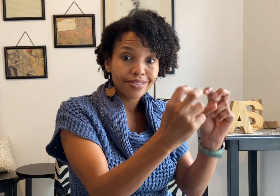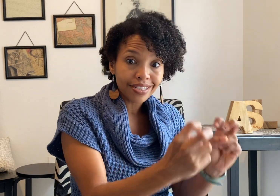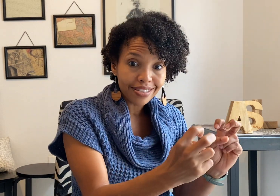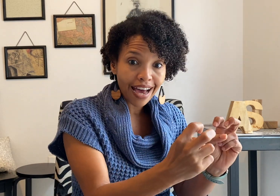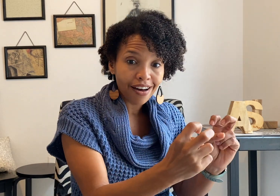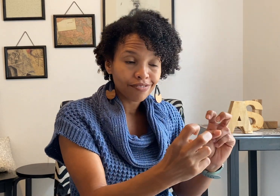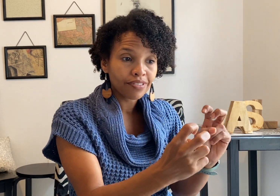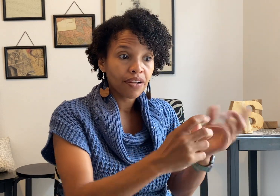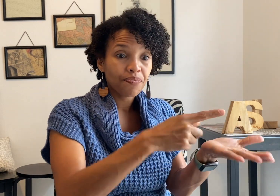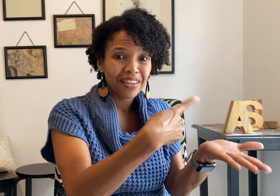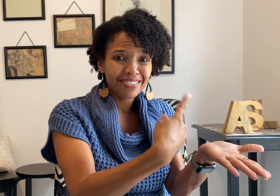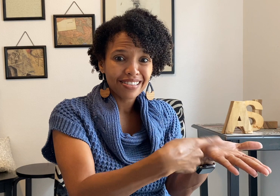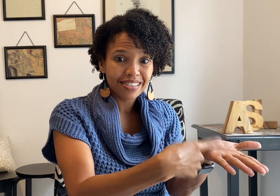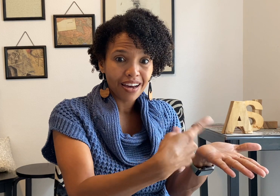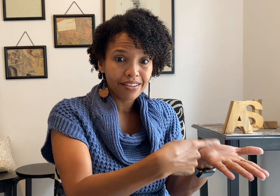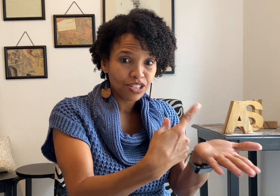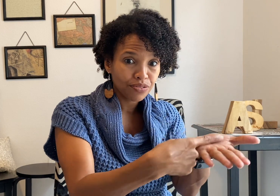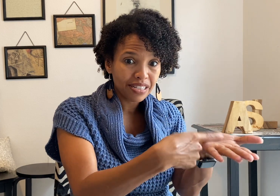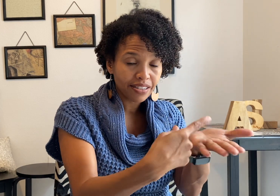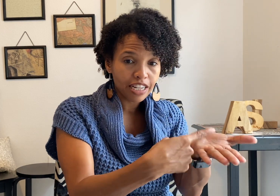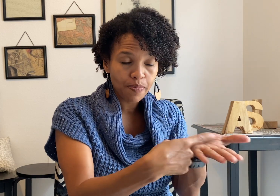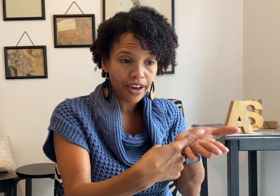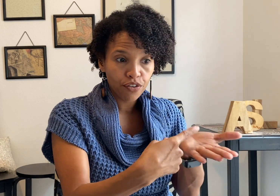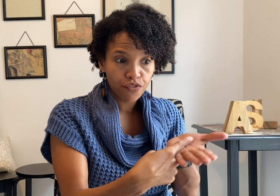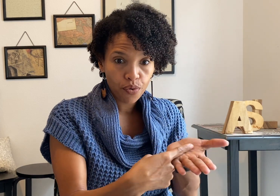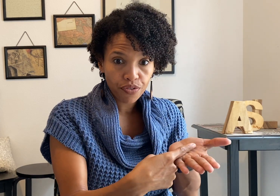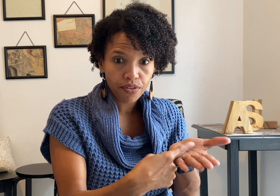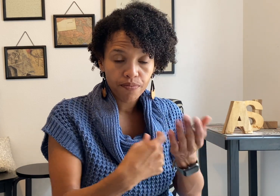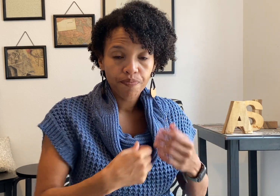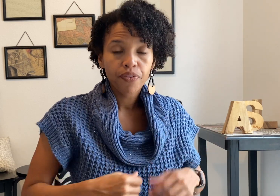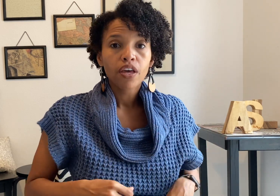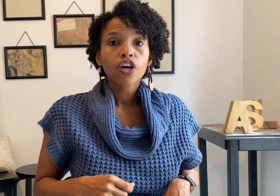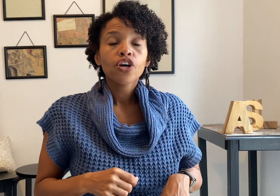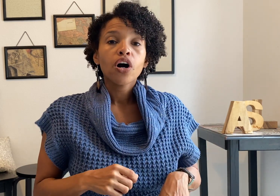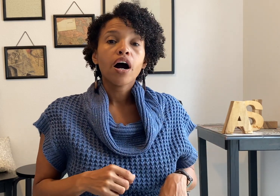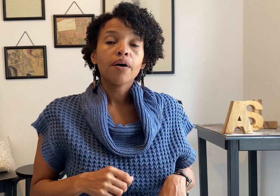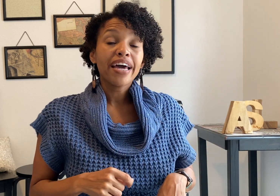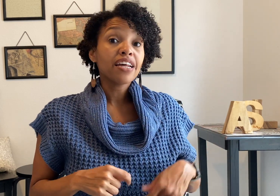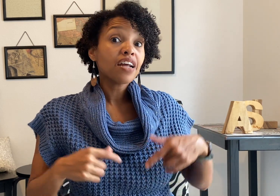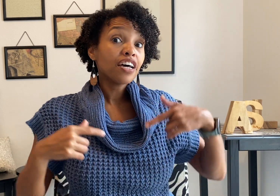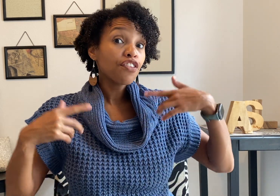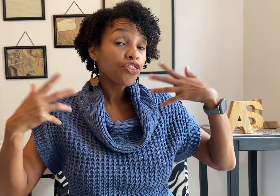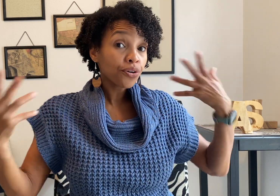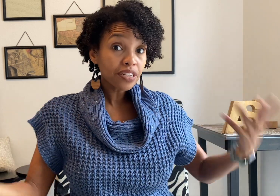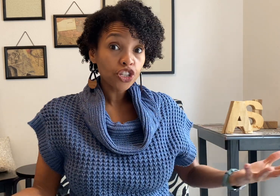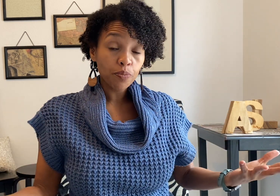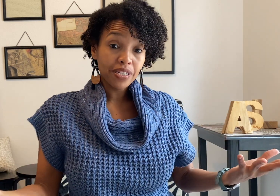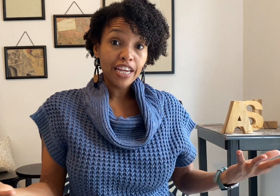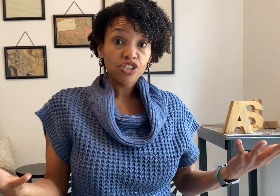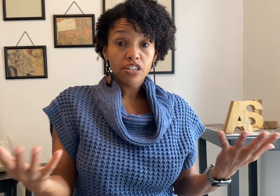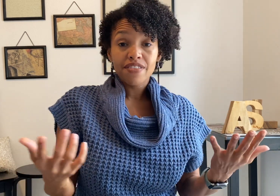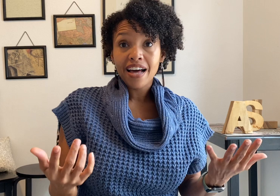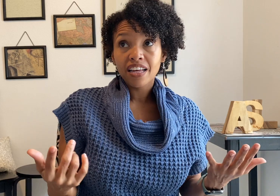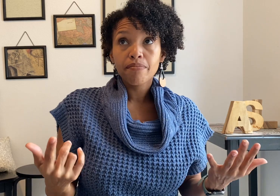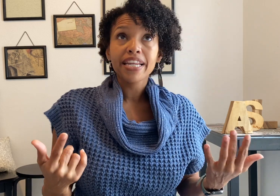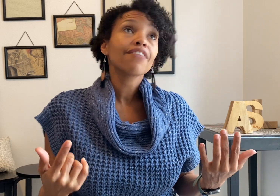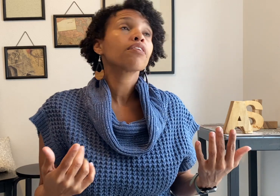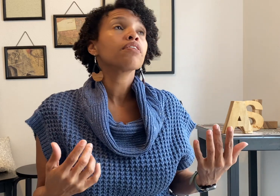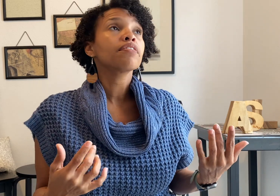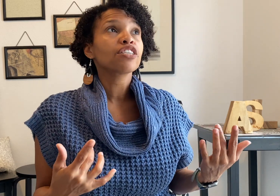sit down, discuss, or discuss back and forth. And a third interpretation of that, that's